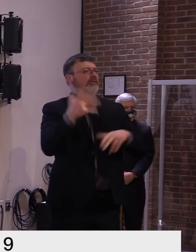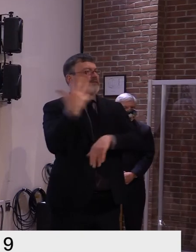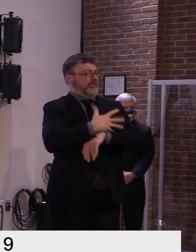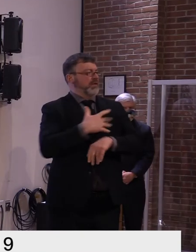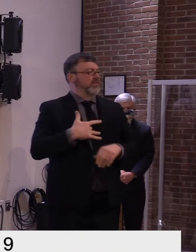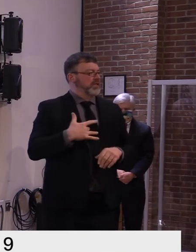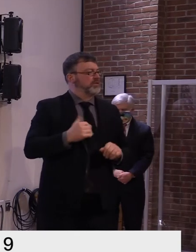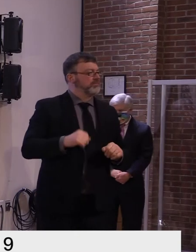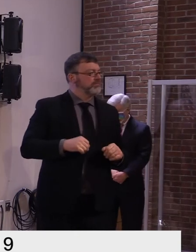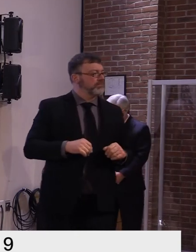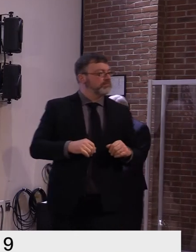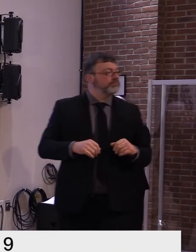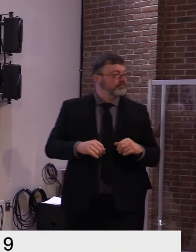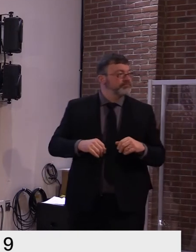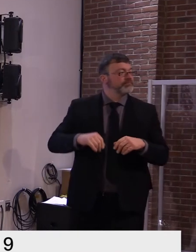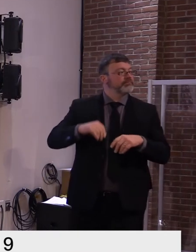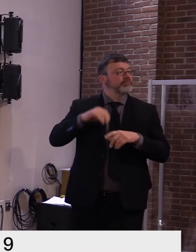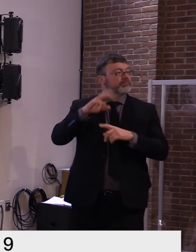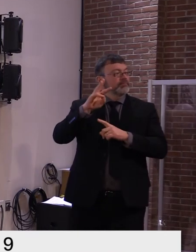Kat, WCAS.